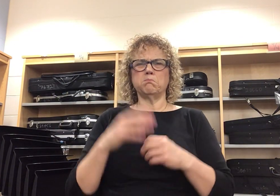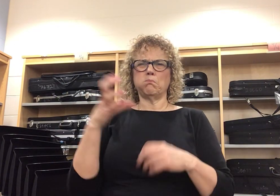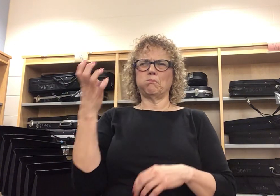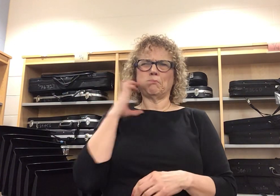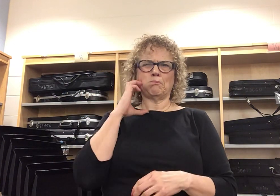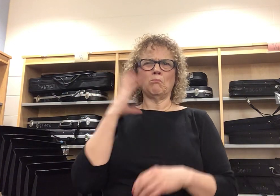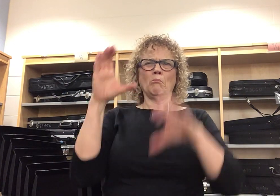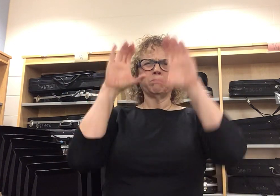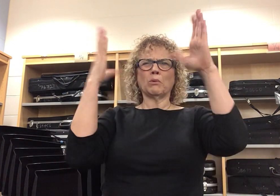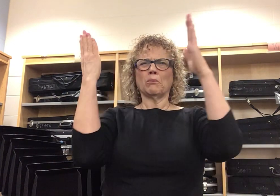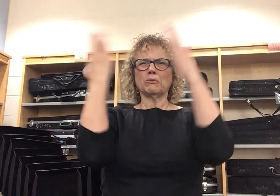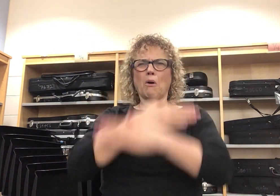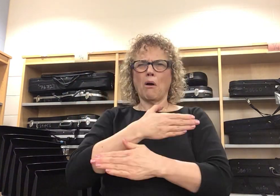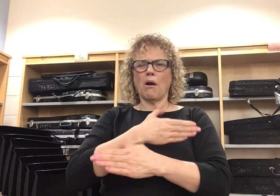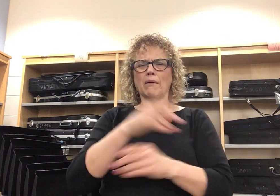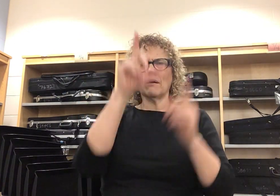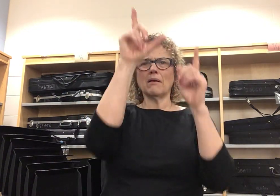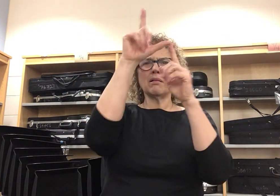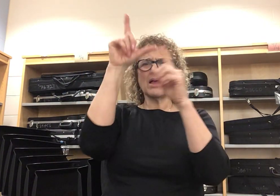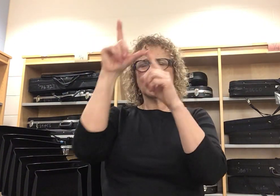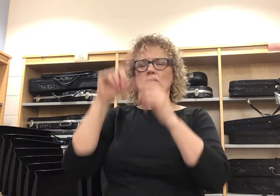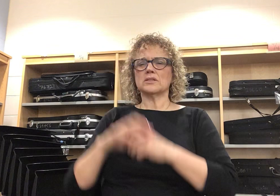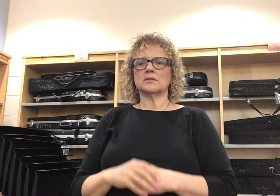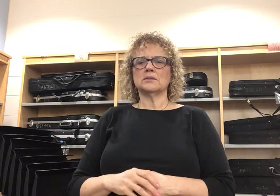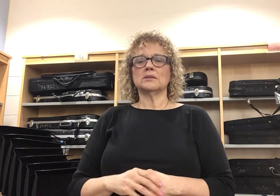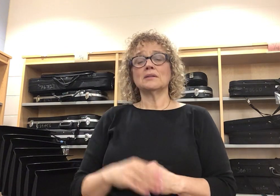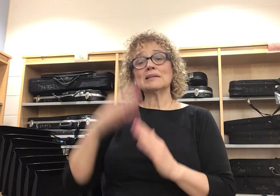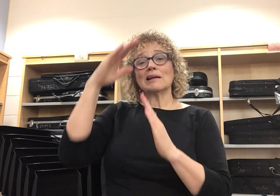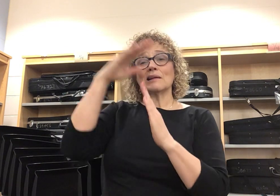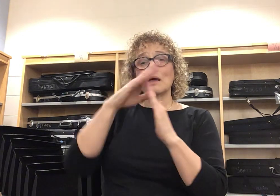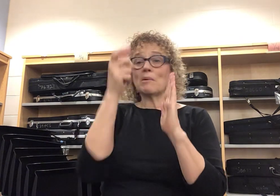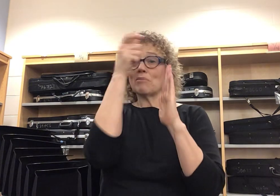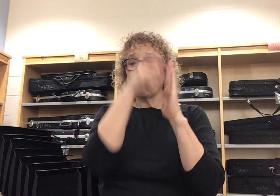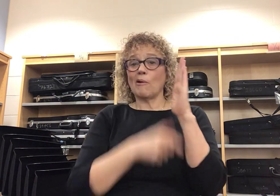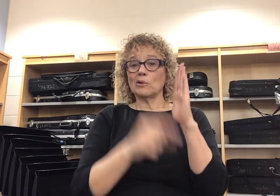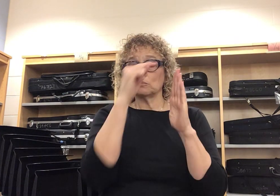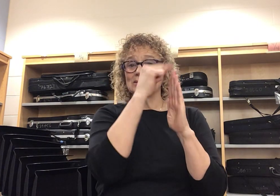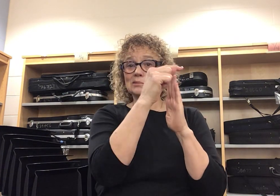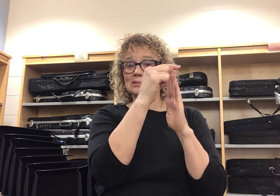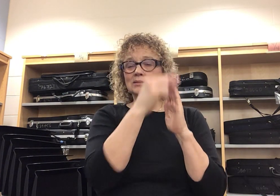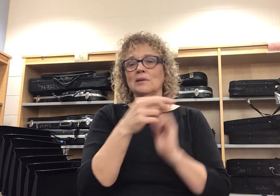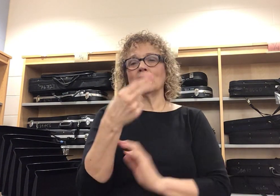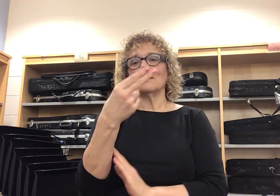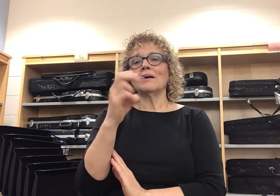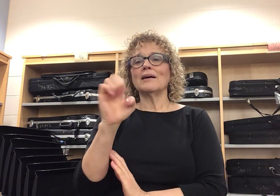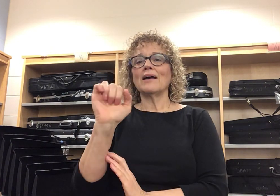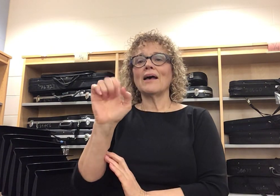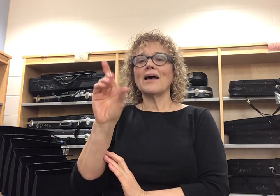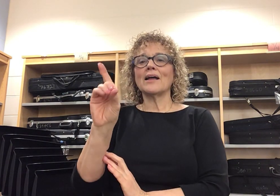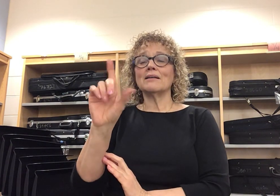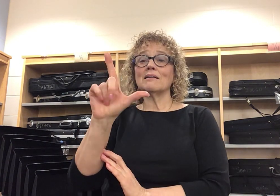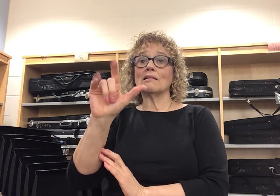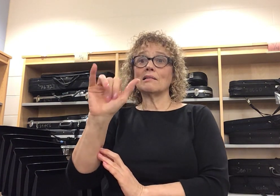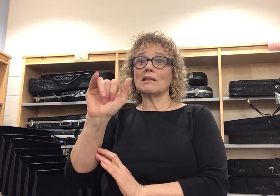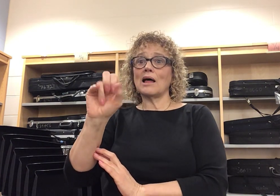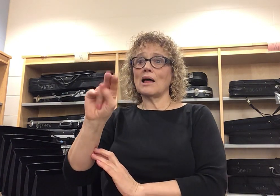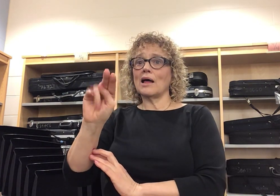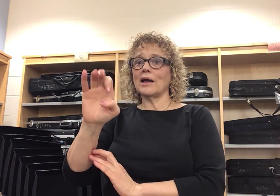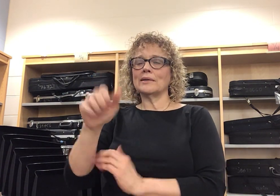You know what those are called? At the top of the articles, James? Headline. Headlines. You'll need to have a headline for each article